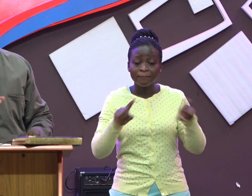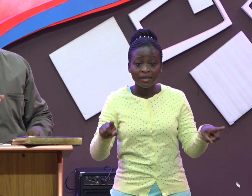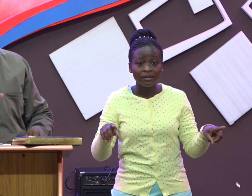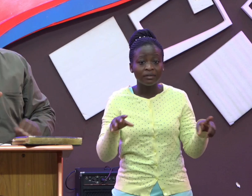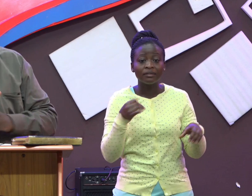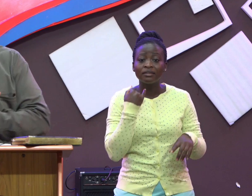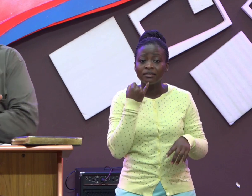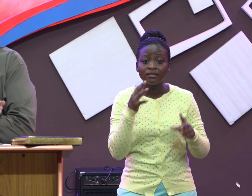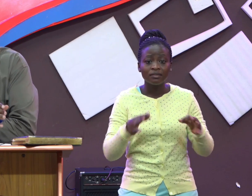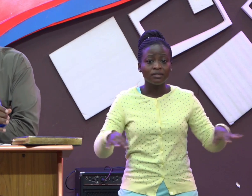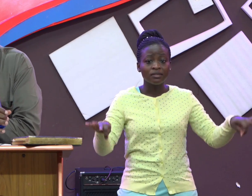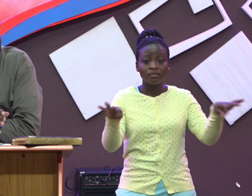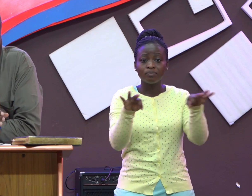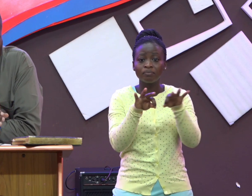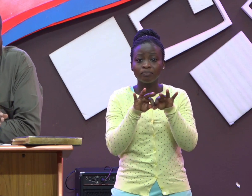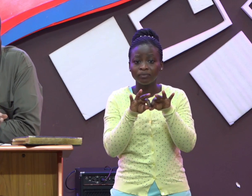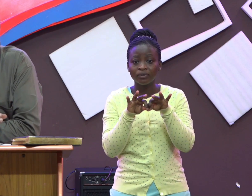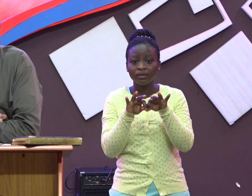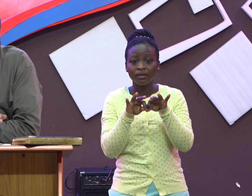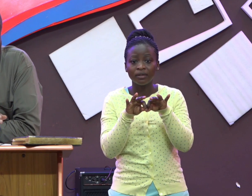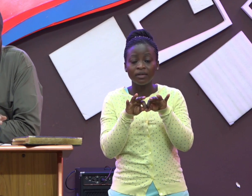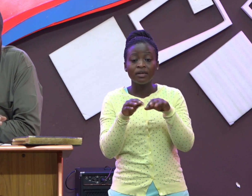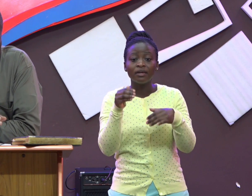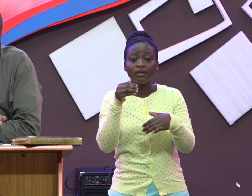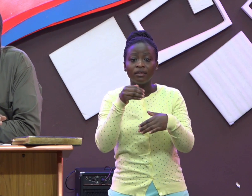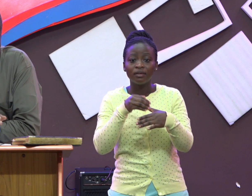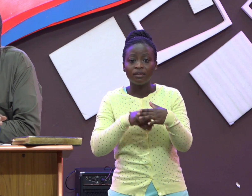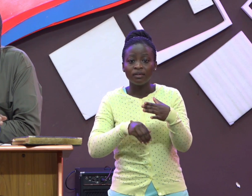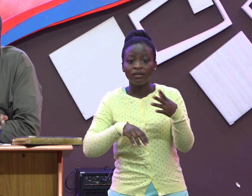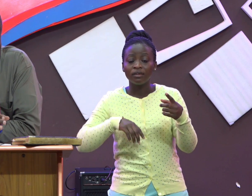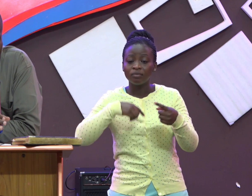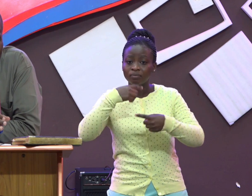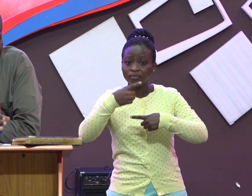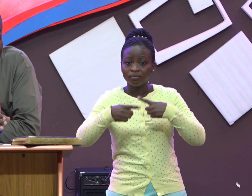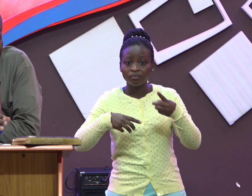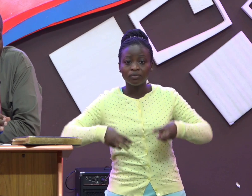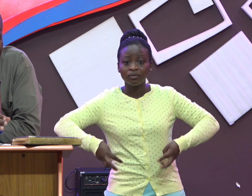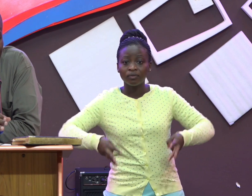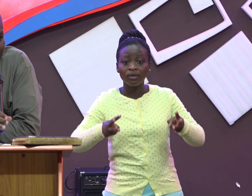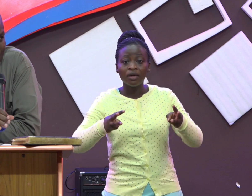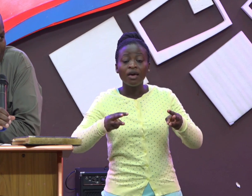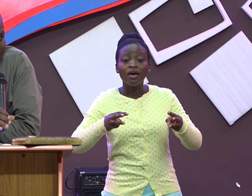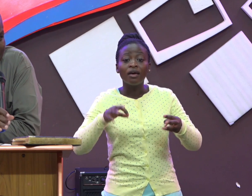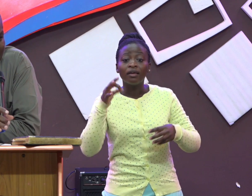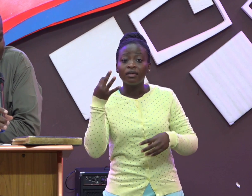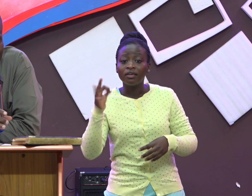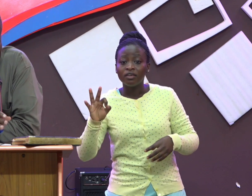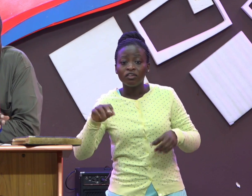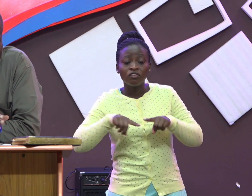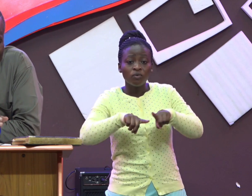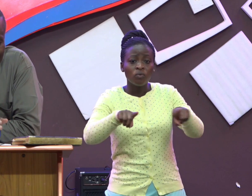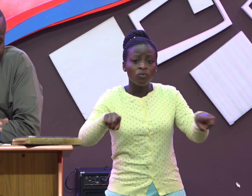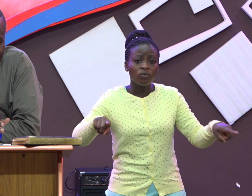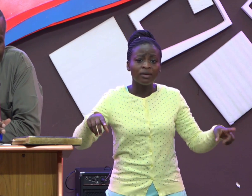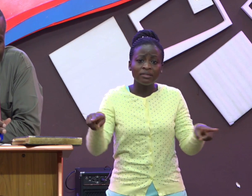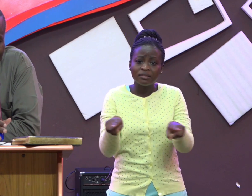so important in a continuous way. If